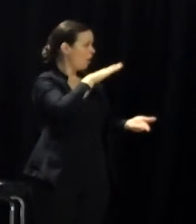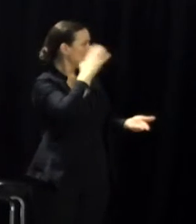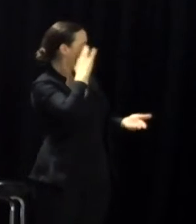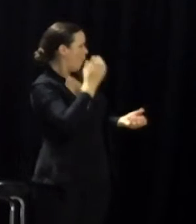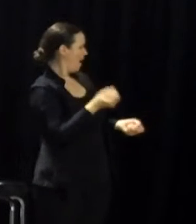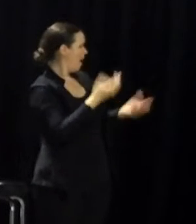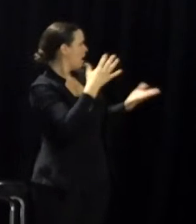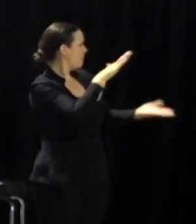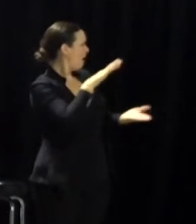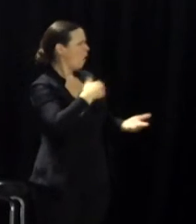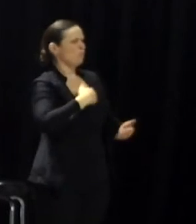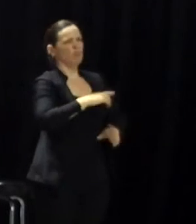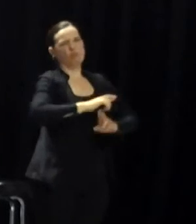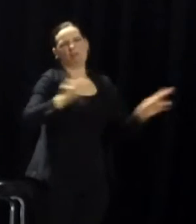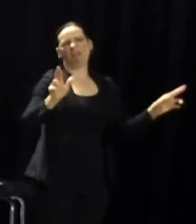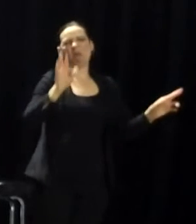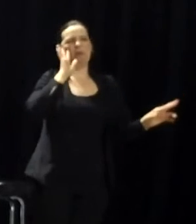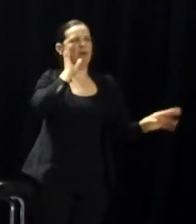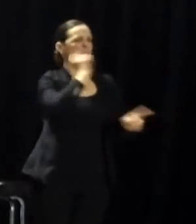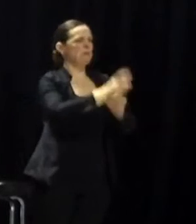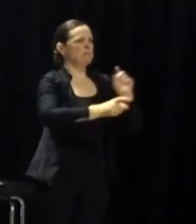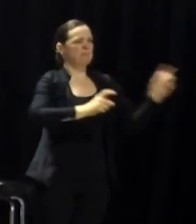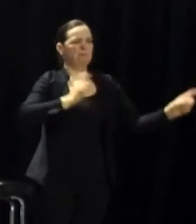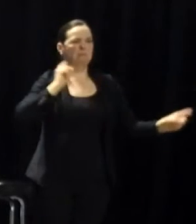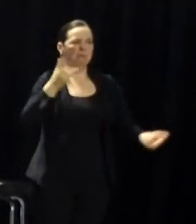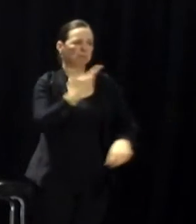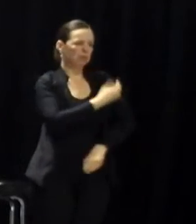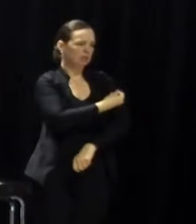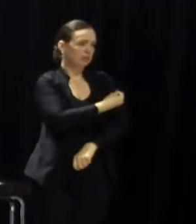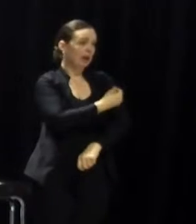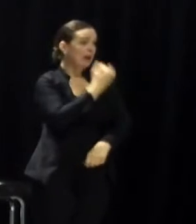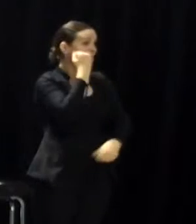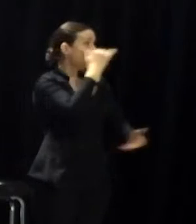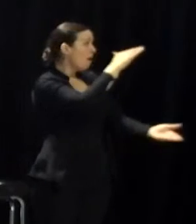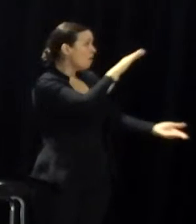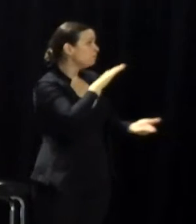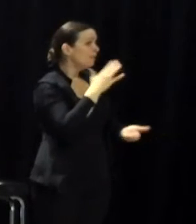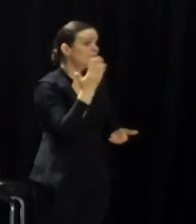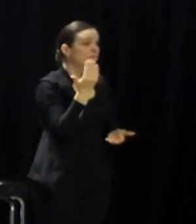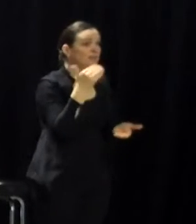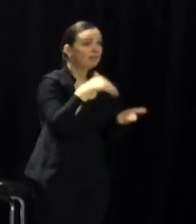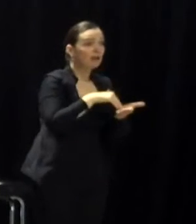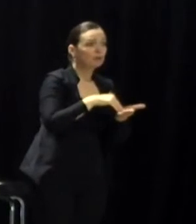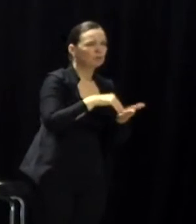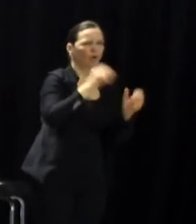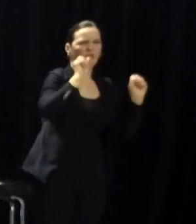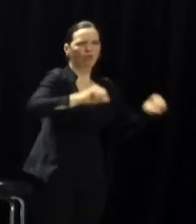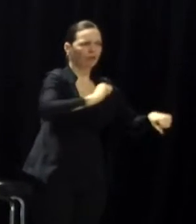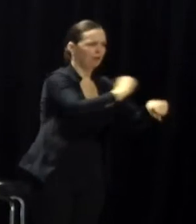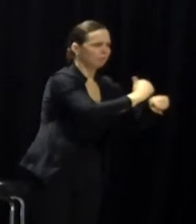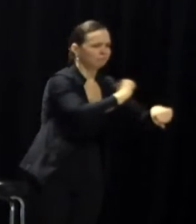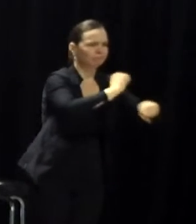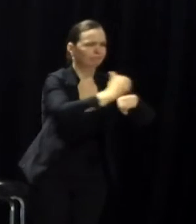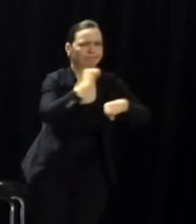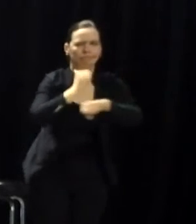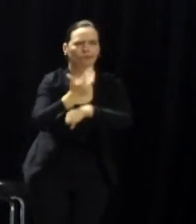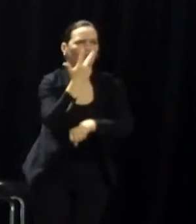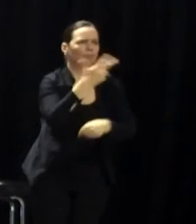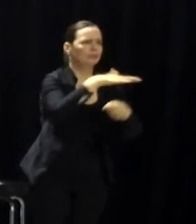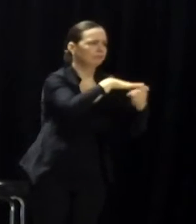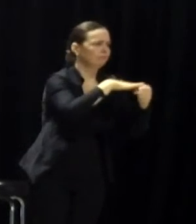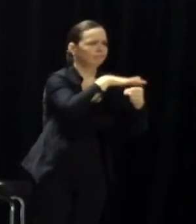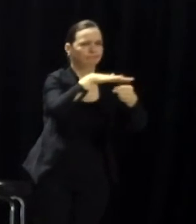probably 2 to 3 pods open right away to do with that. But again, it's not like the